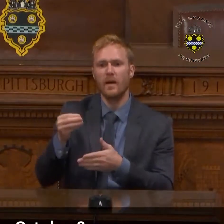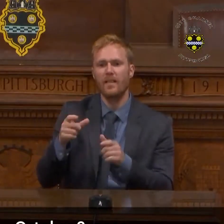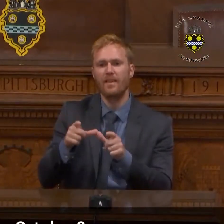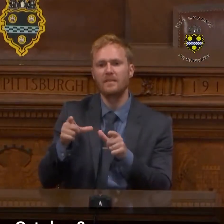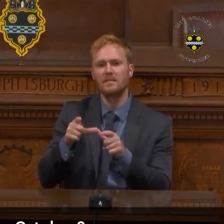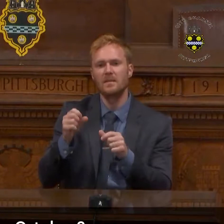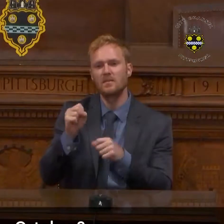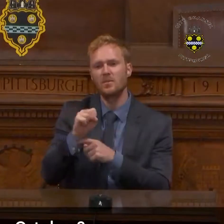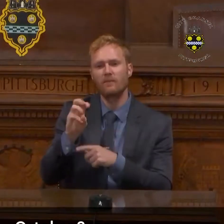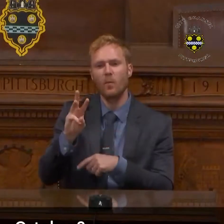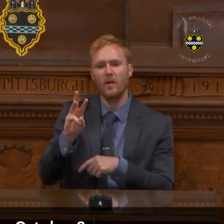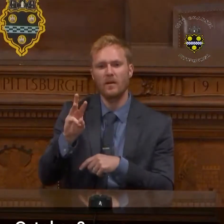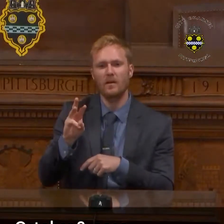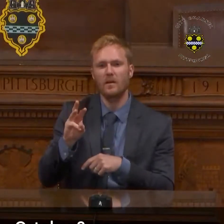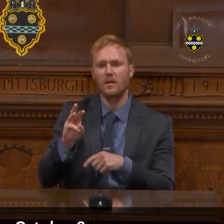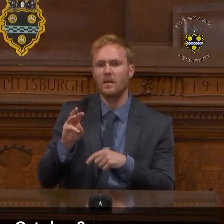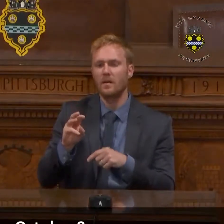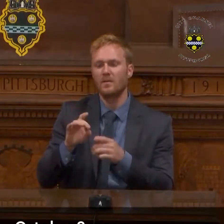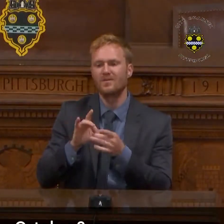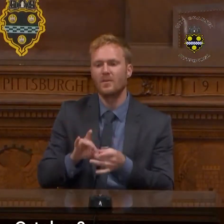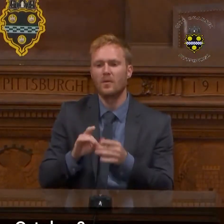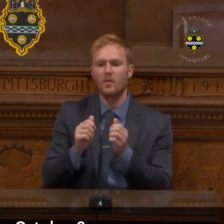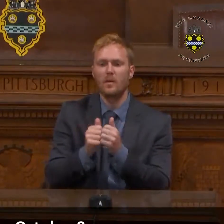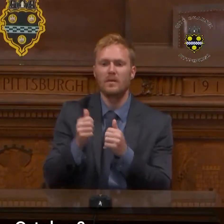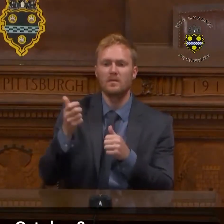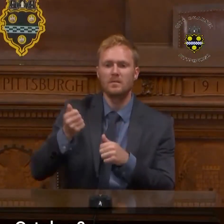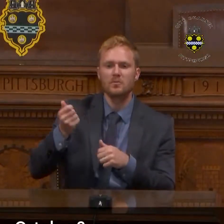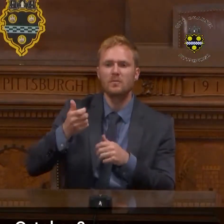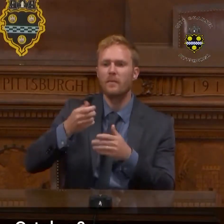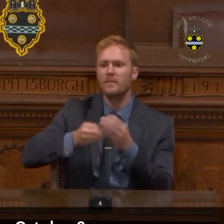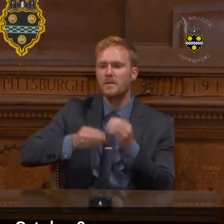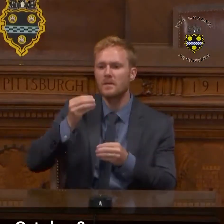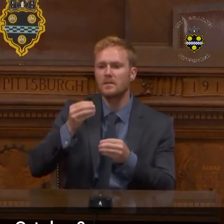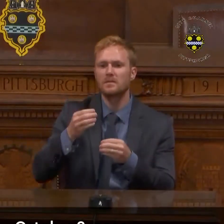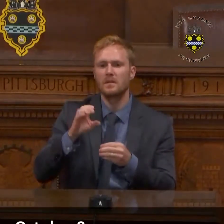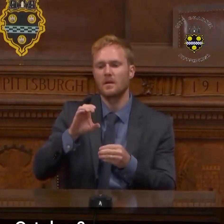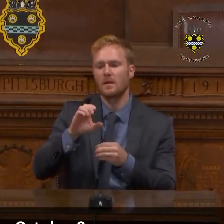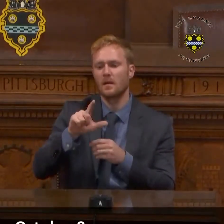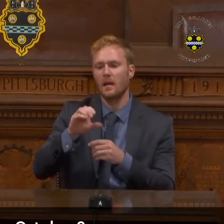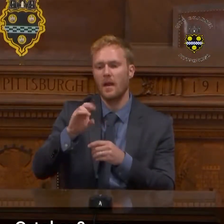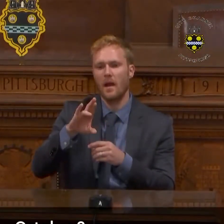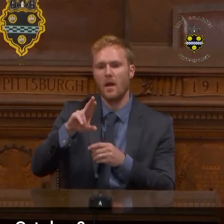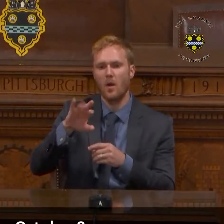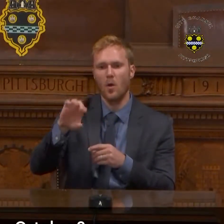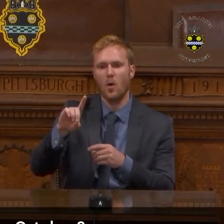subscription, maintenance, cloud hosting, and professional services.